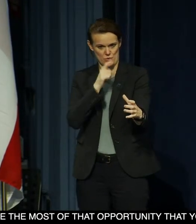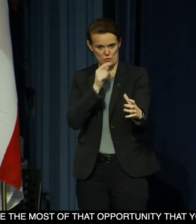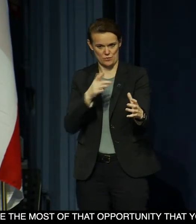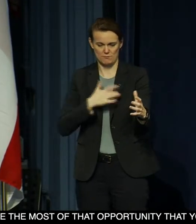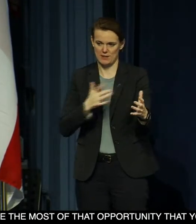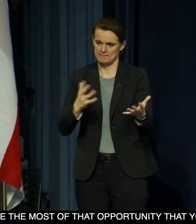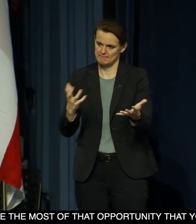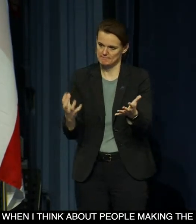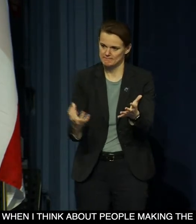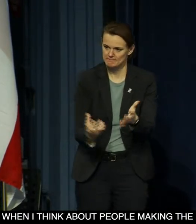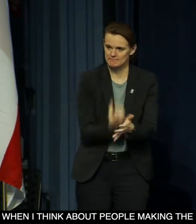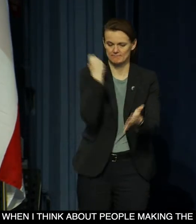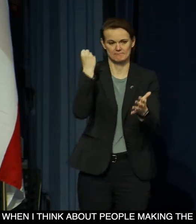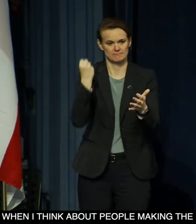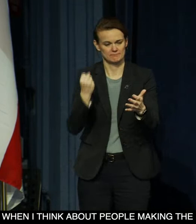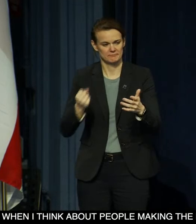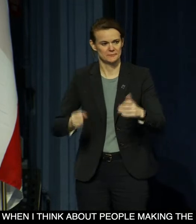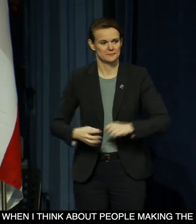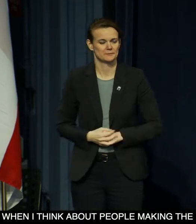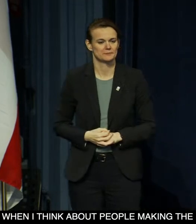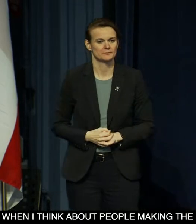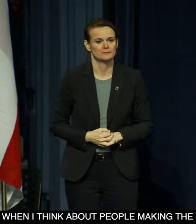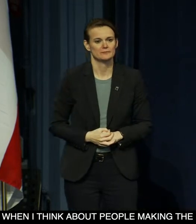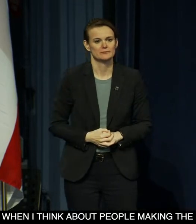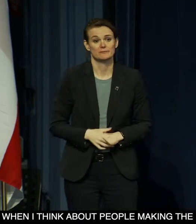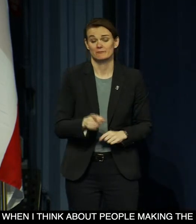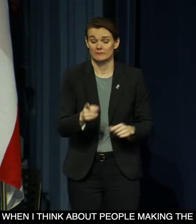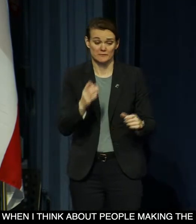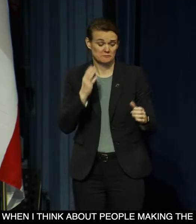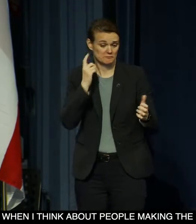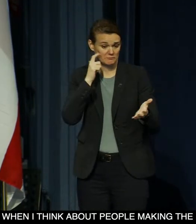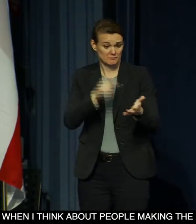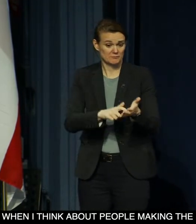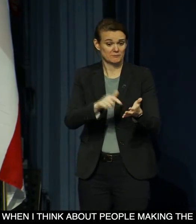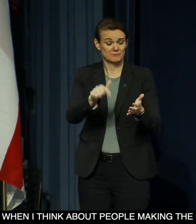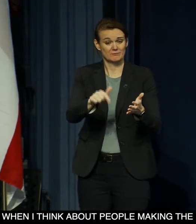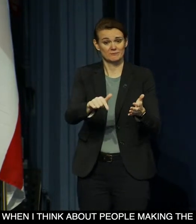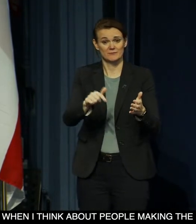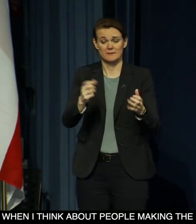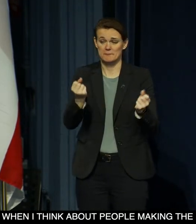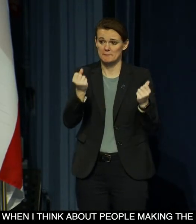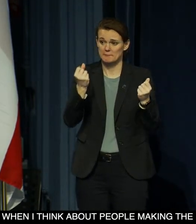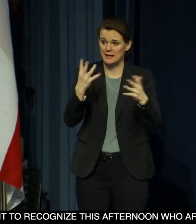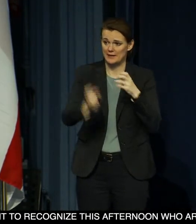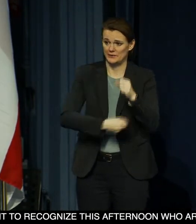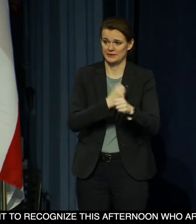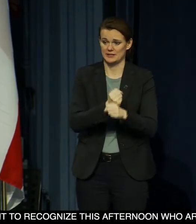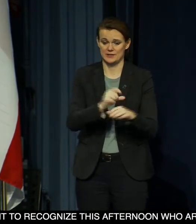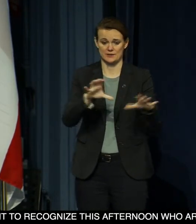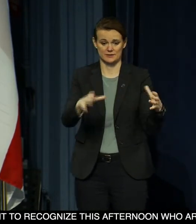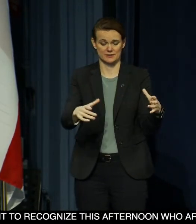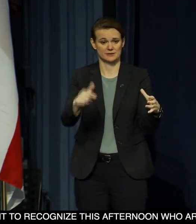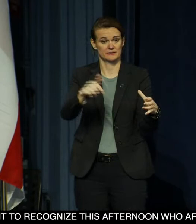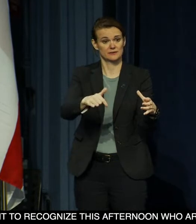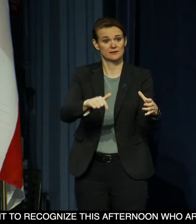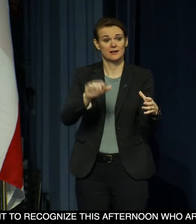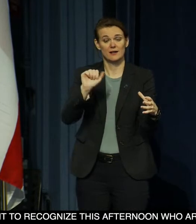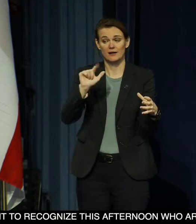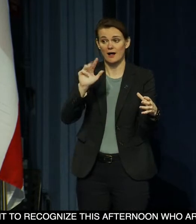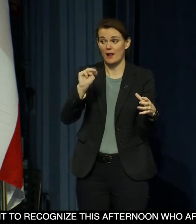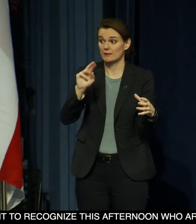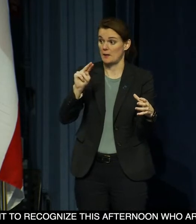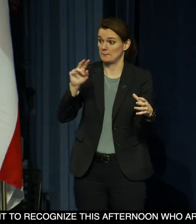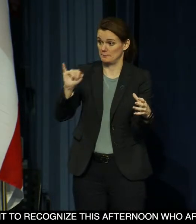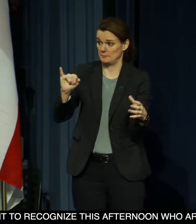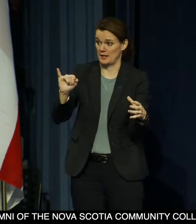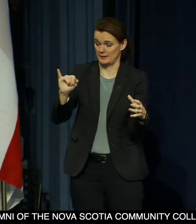who are joining us. Because you see, for decades, the alumni of the Nova Scotia Community College have been doing just that. They have